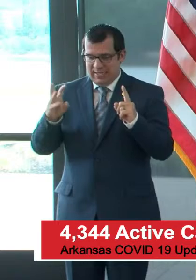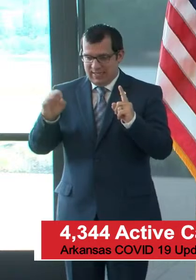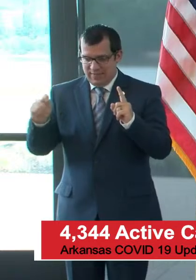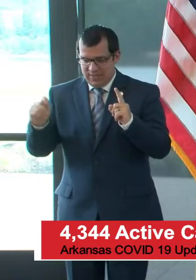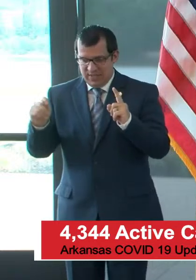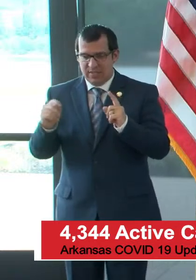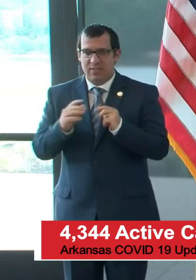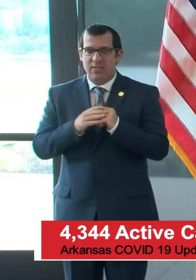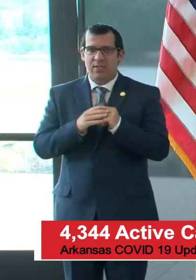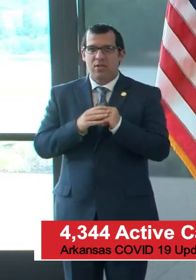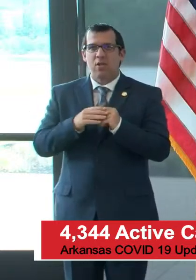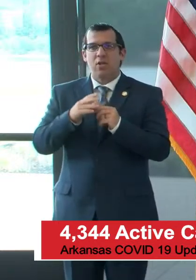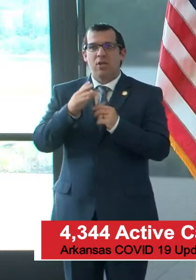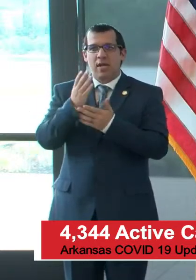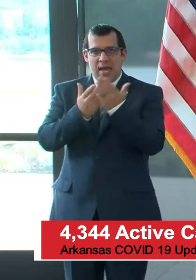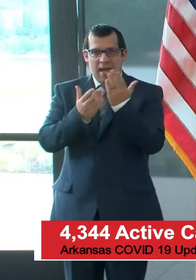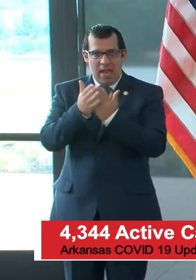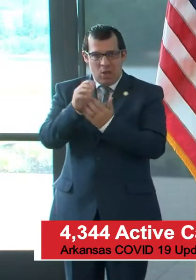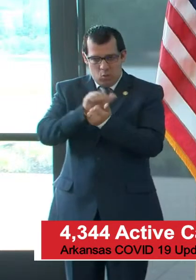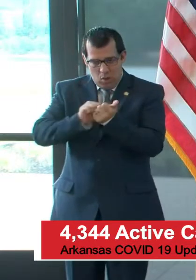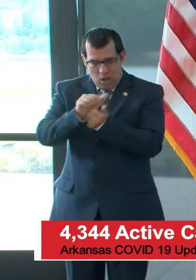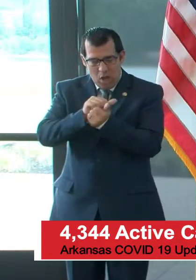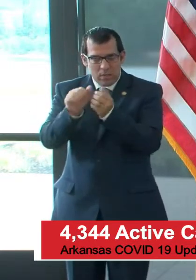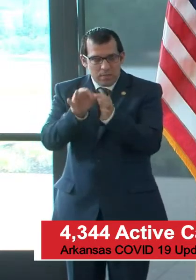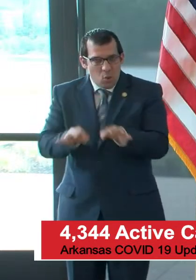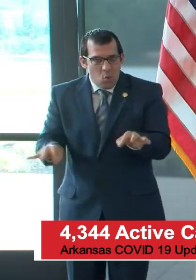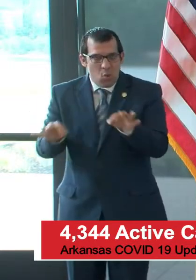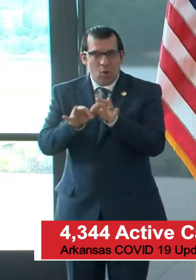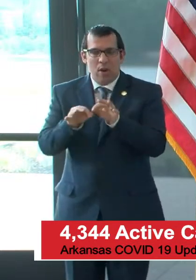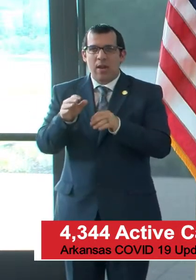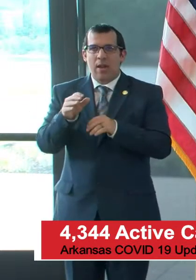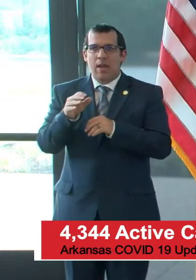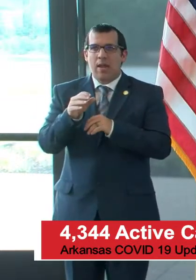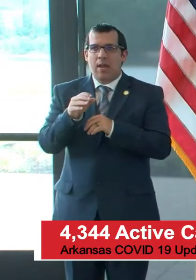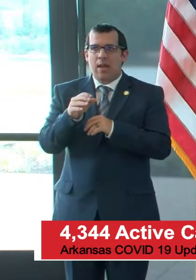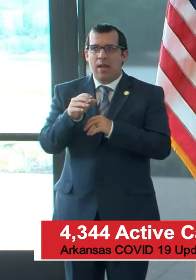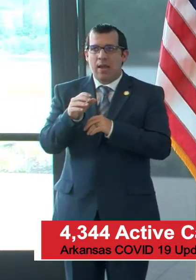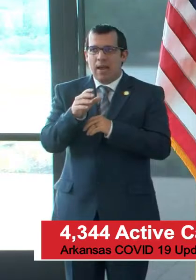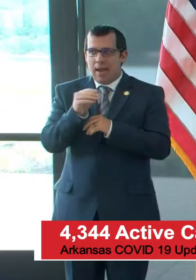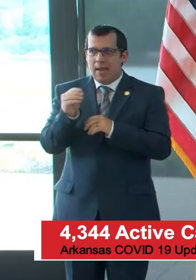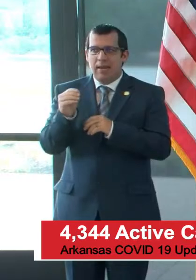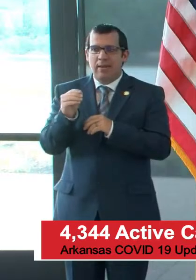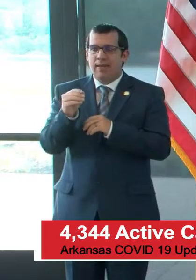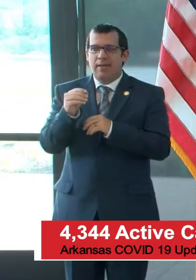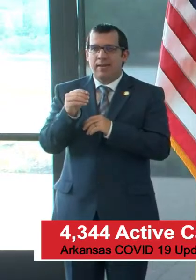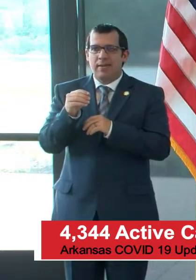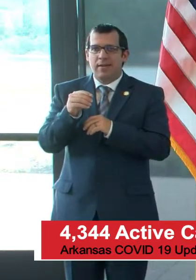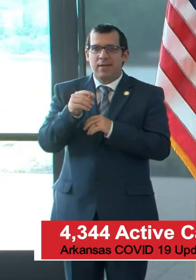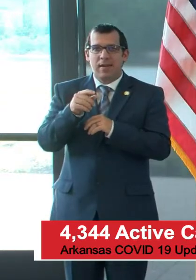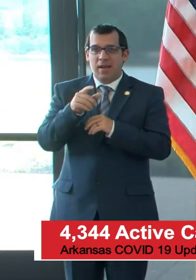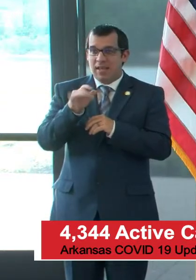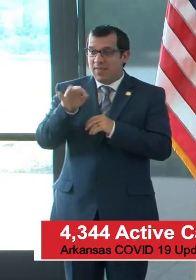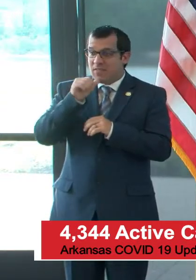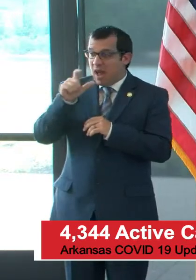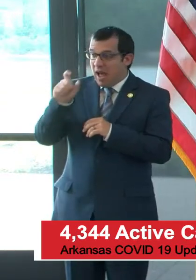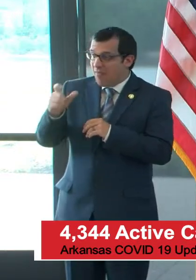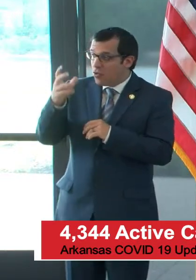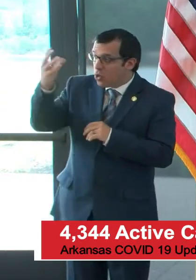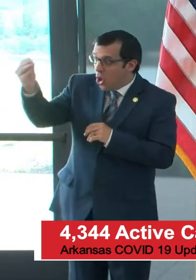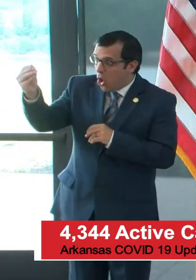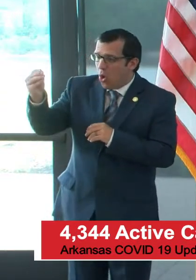apart, good hand hygiene, and not going places